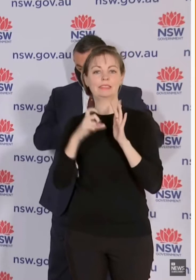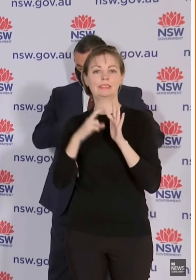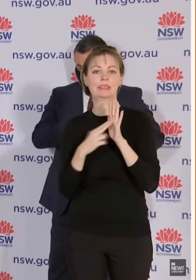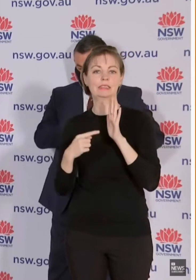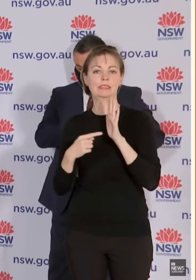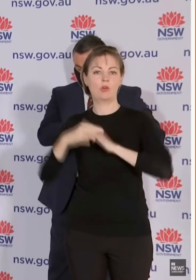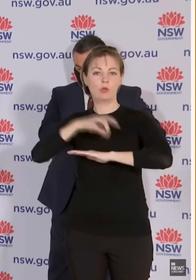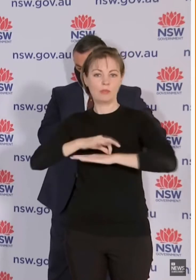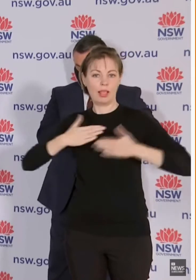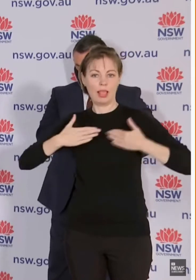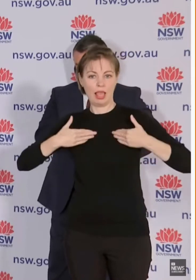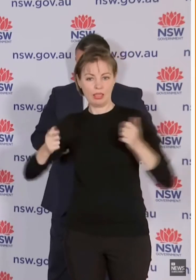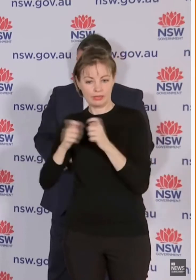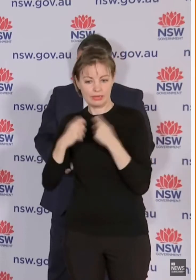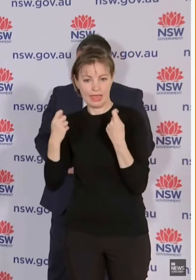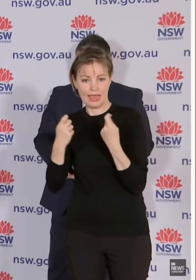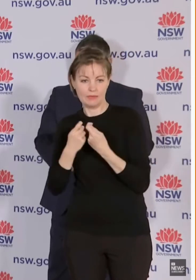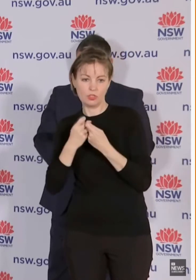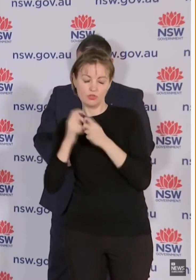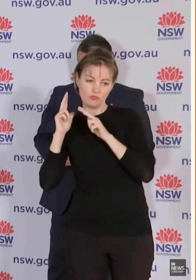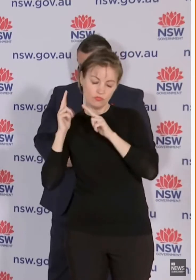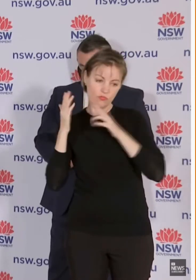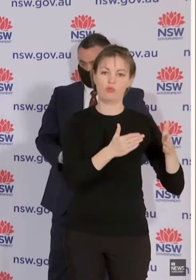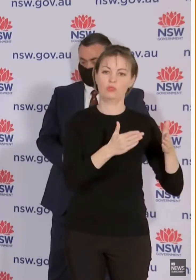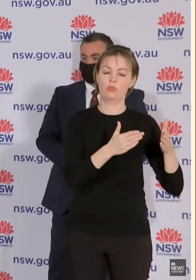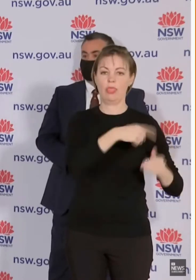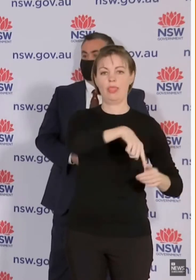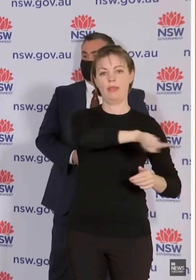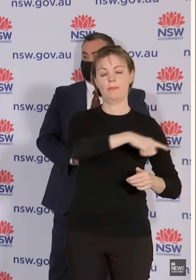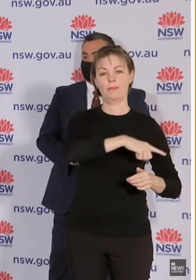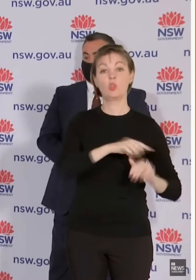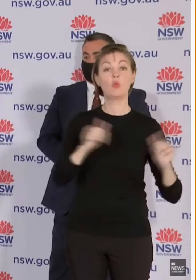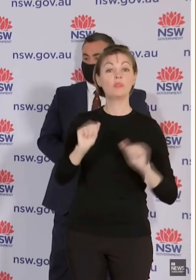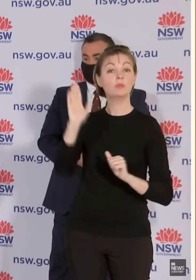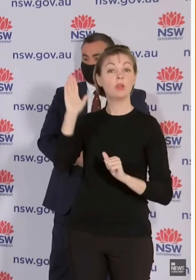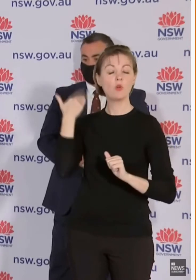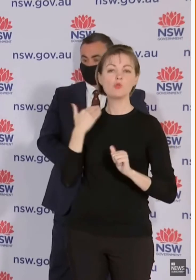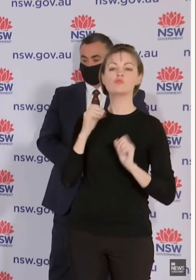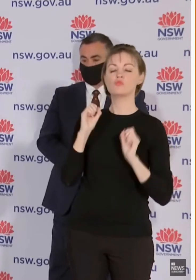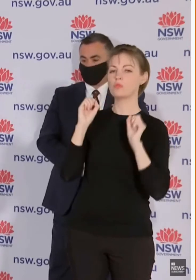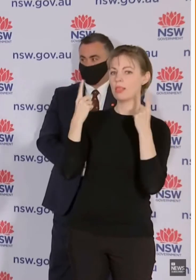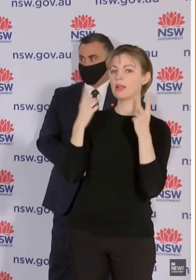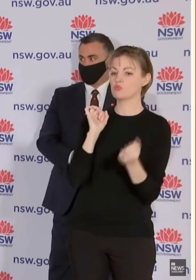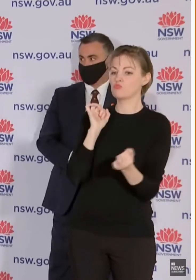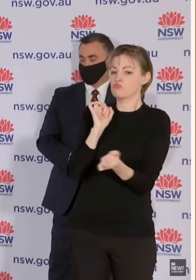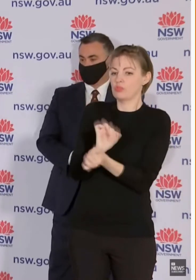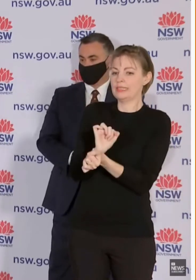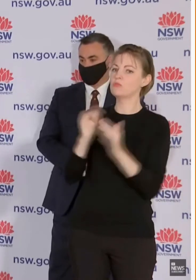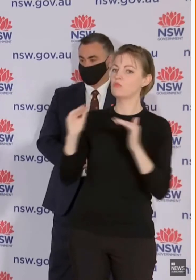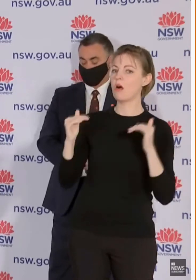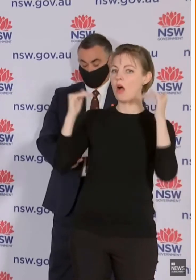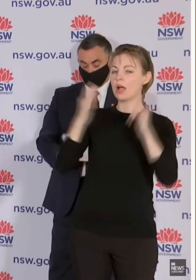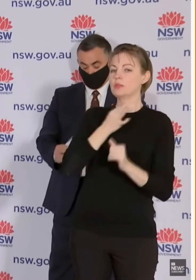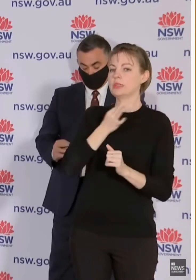to indicate we are experiencing outbreak in prisons. I've identified previously that prisons are vulnerable settings, and it's been pleasing that we have